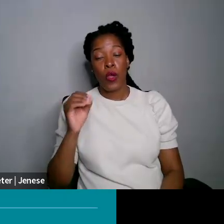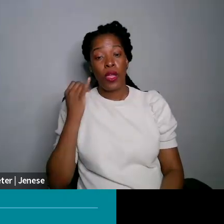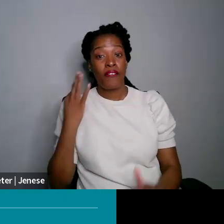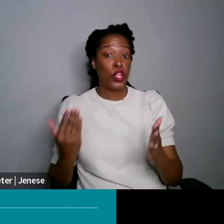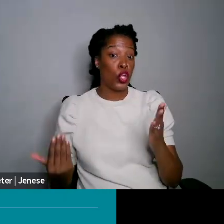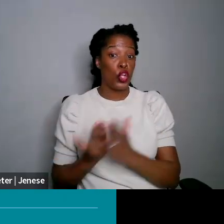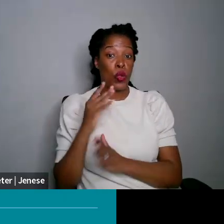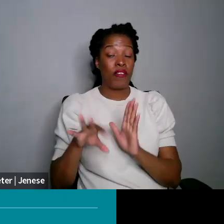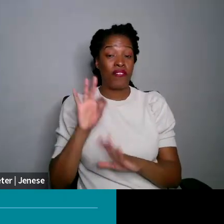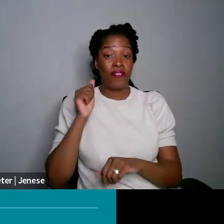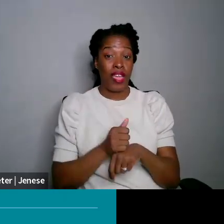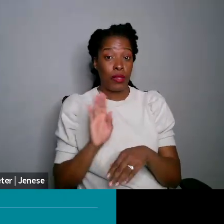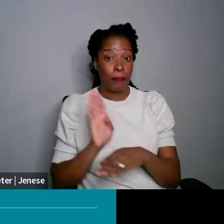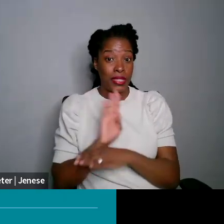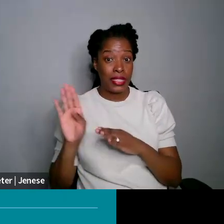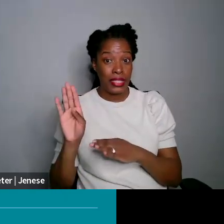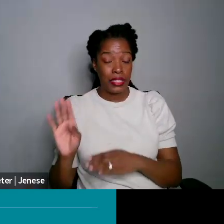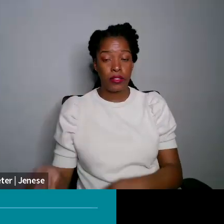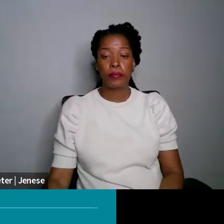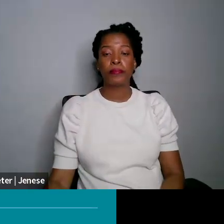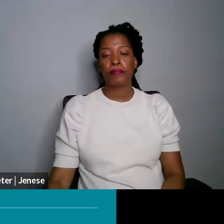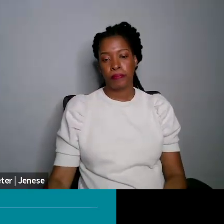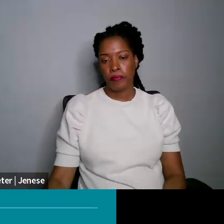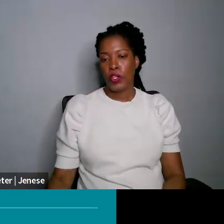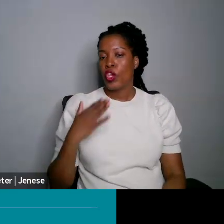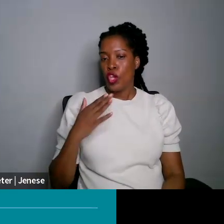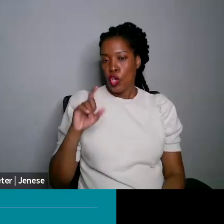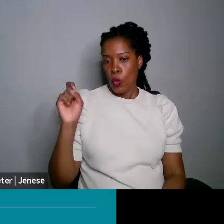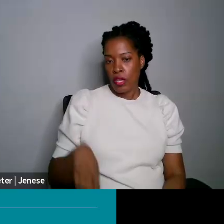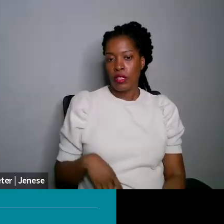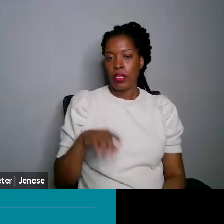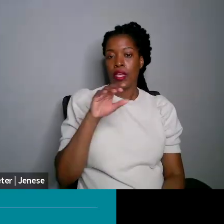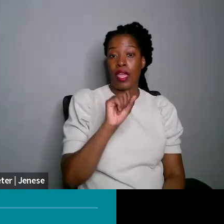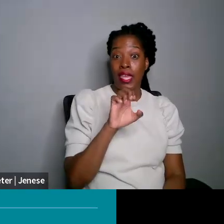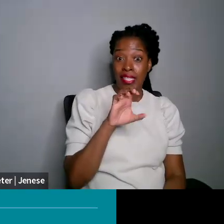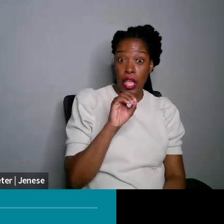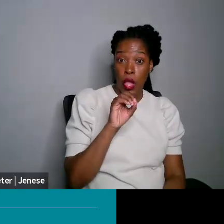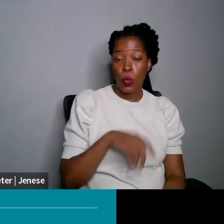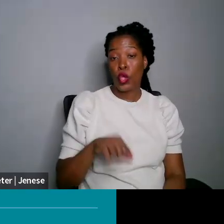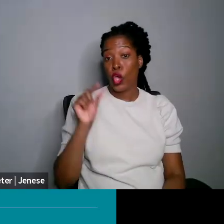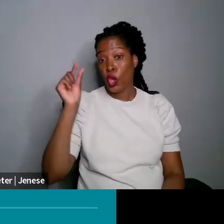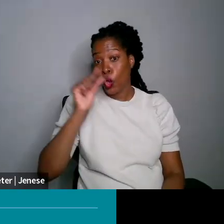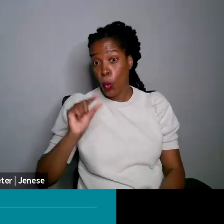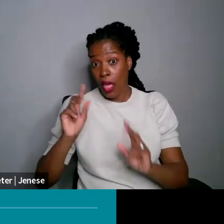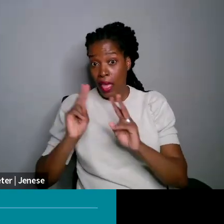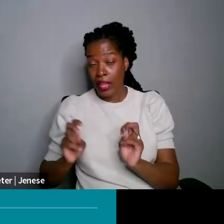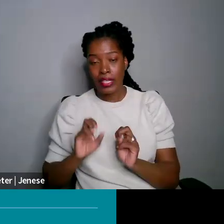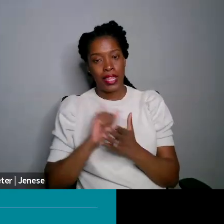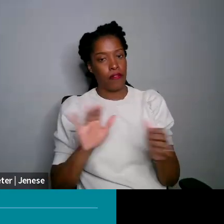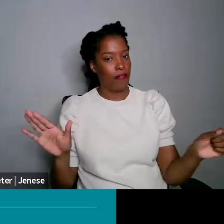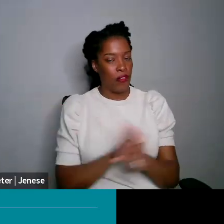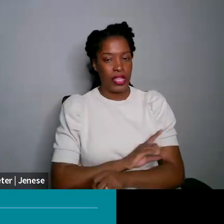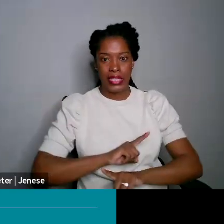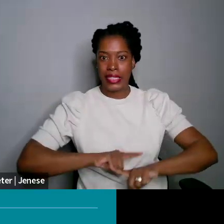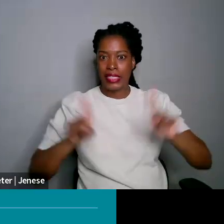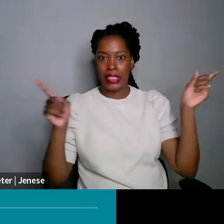Great question. SEO and Google Analytics are a completely different wheelhouse. While they definitely